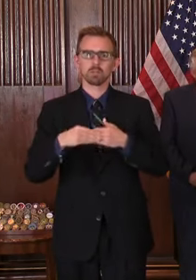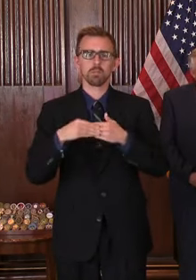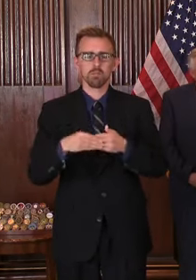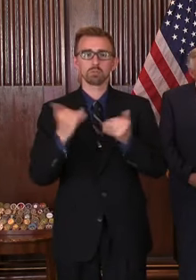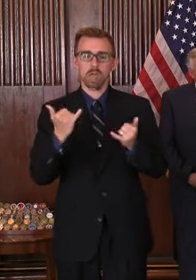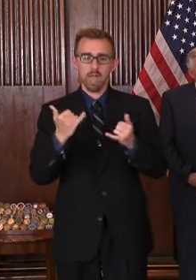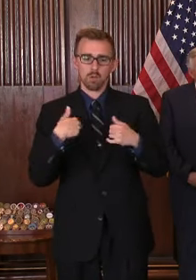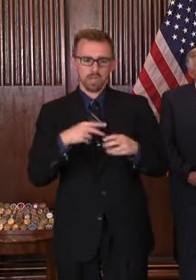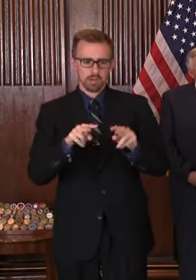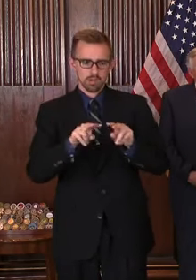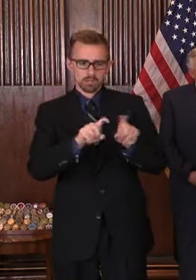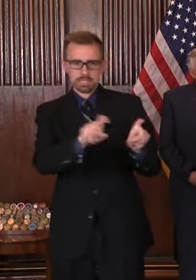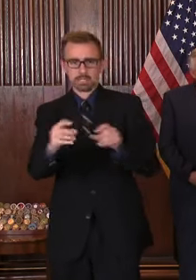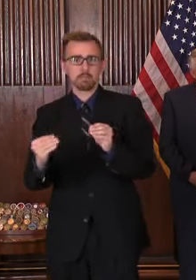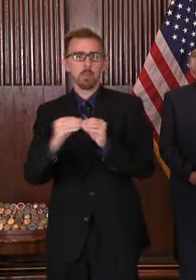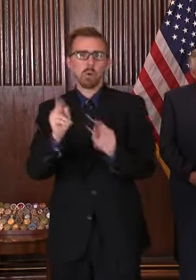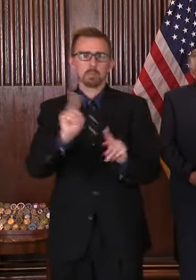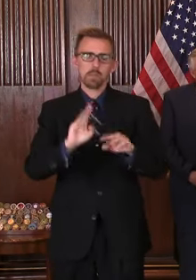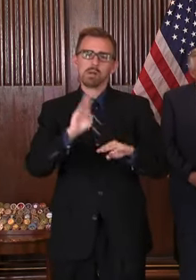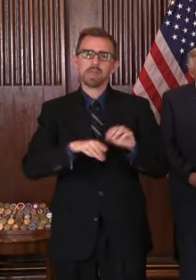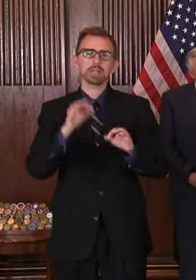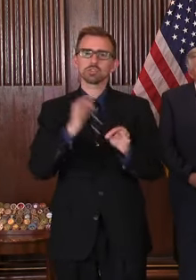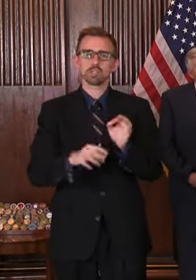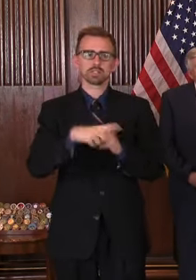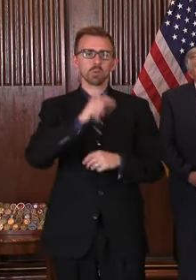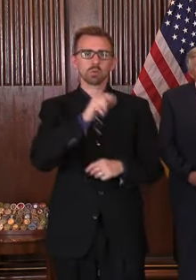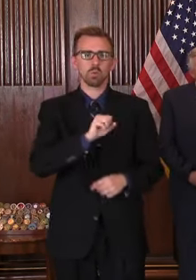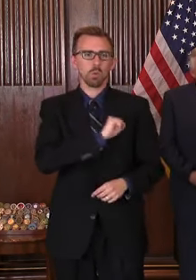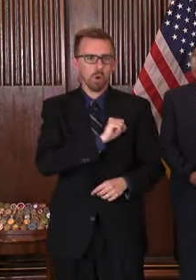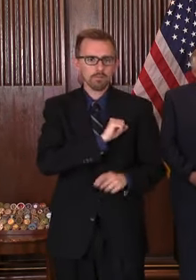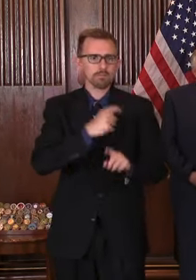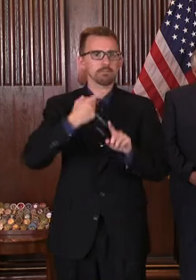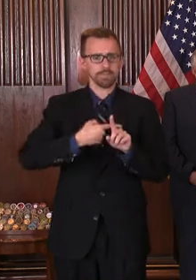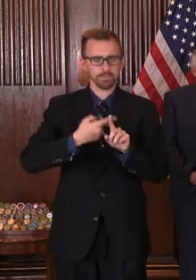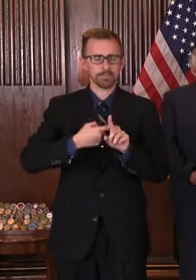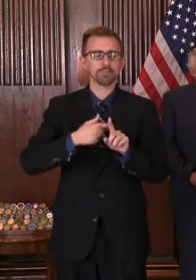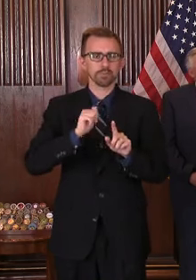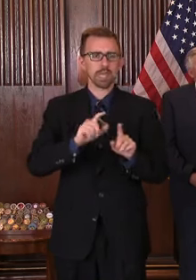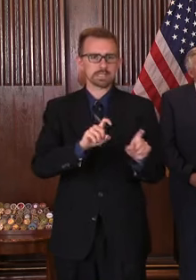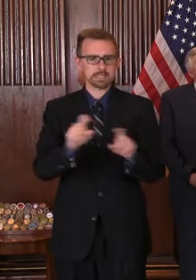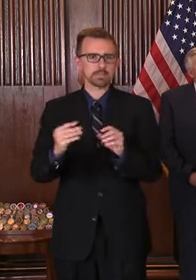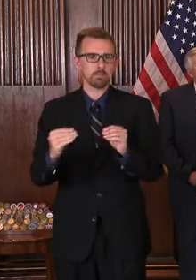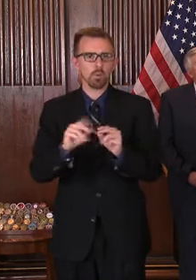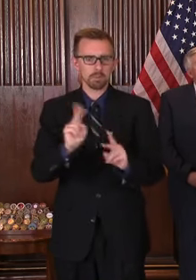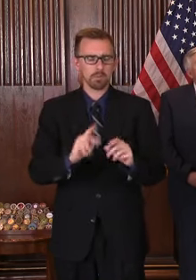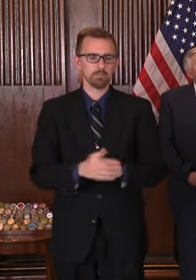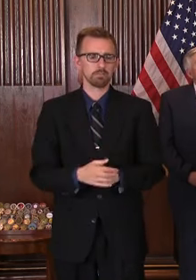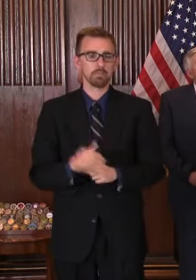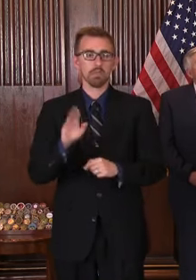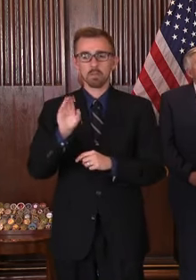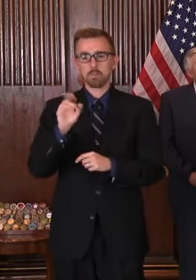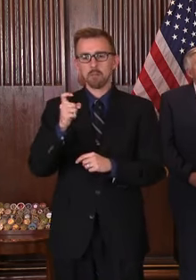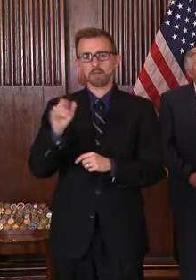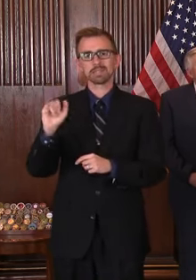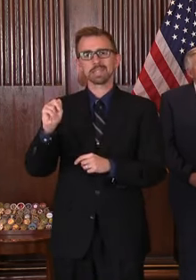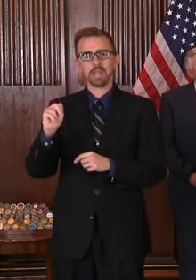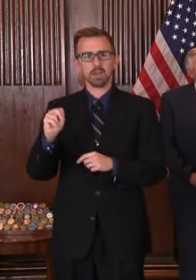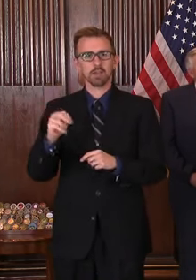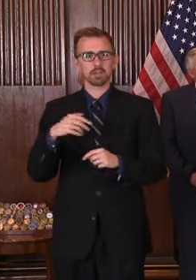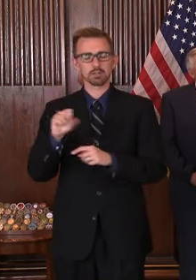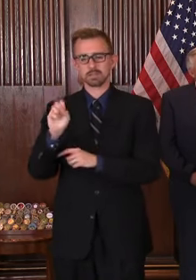broader scopes of people other than people who just have coughs and fevers. And as we do that and we do more boxed in and what we call